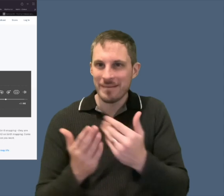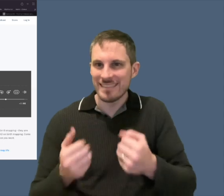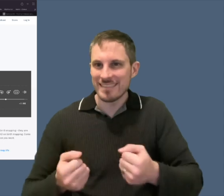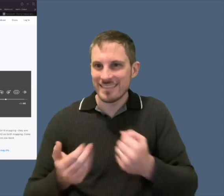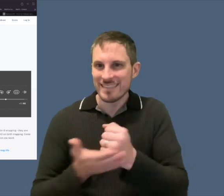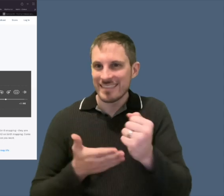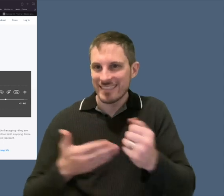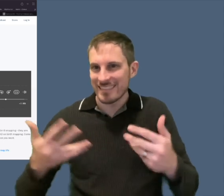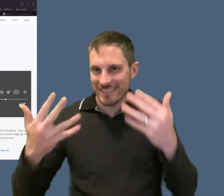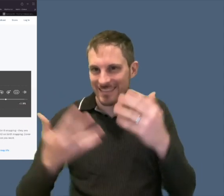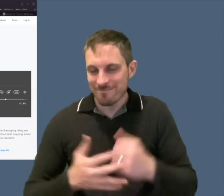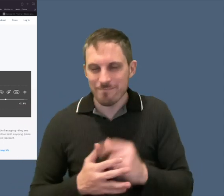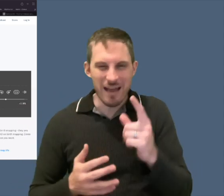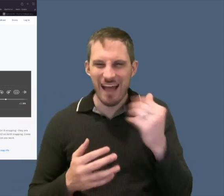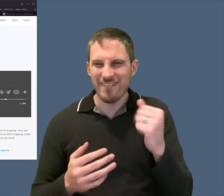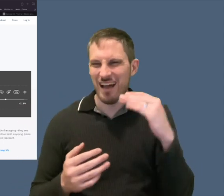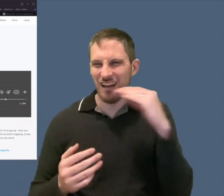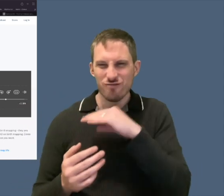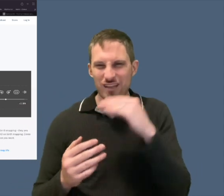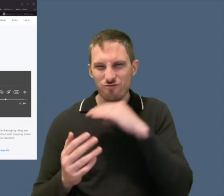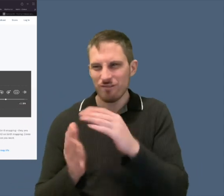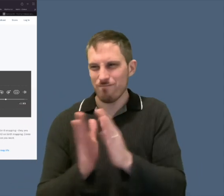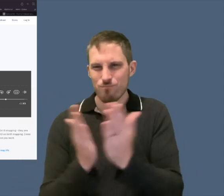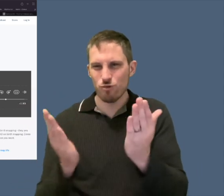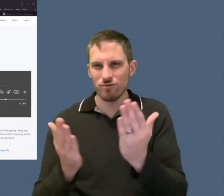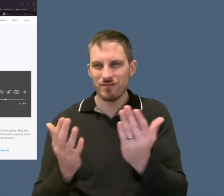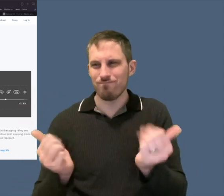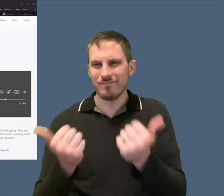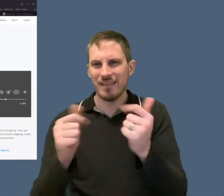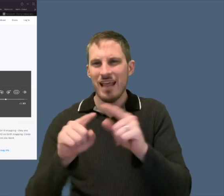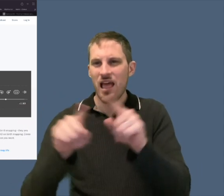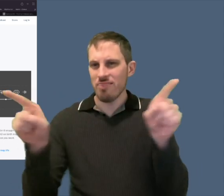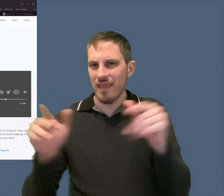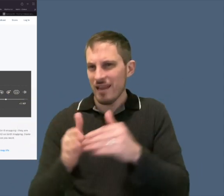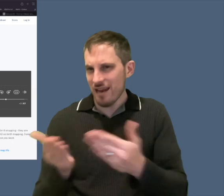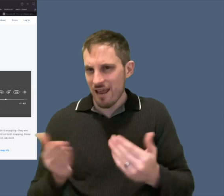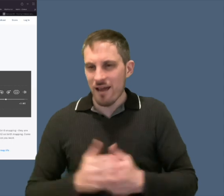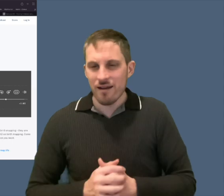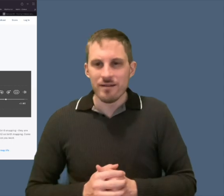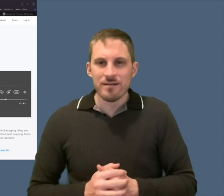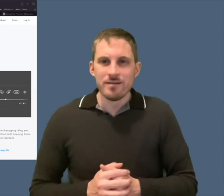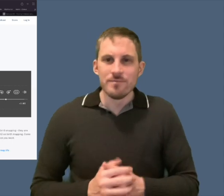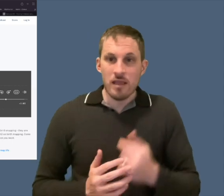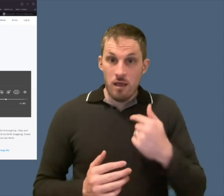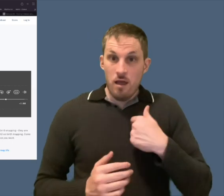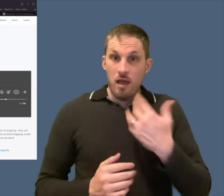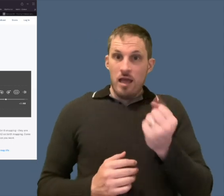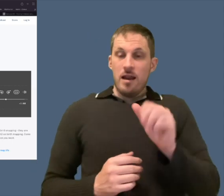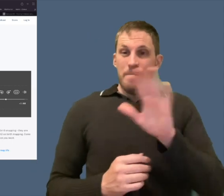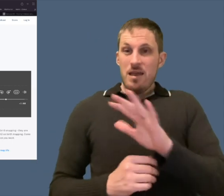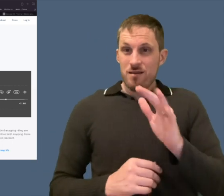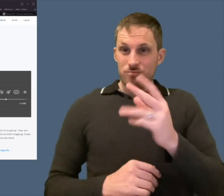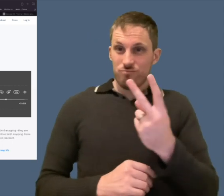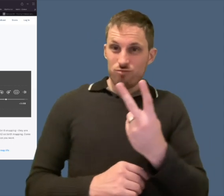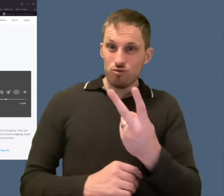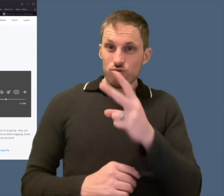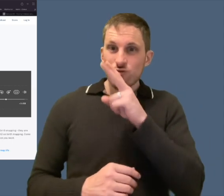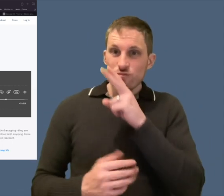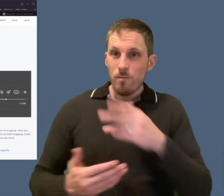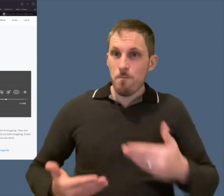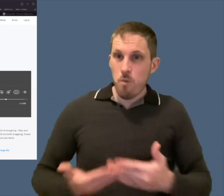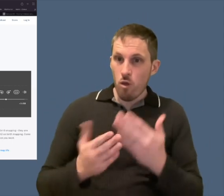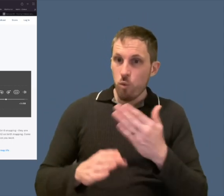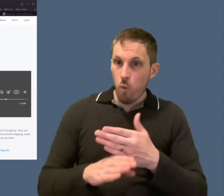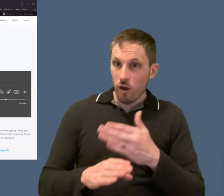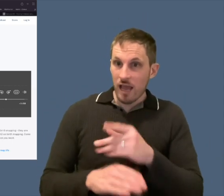I think that there's hundreds of books out there now, and I've had probably 200 birth workers